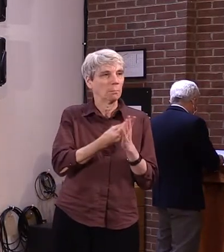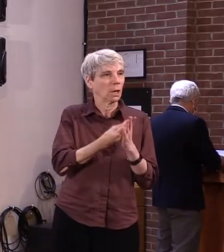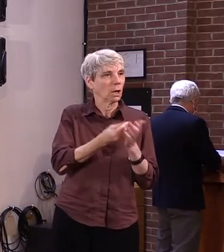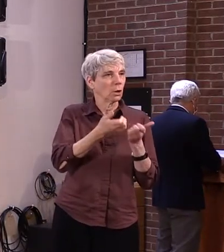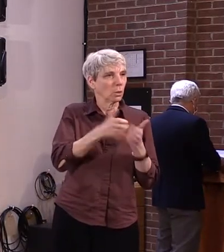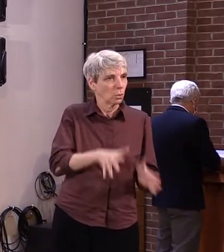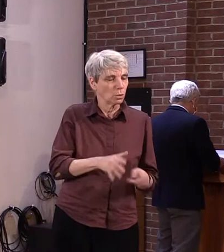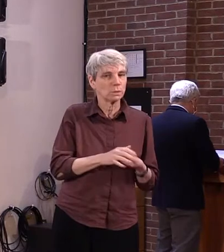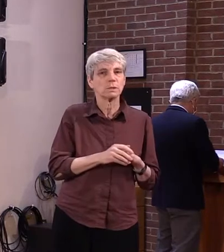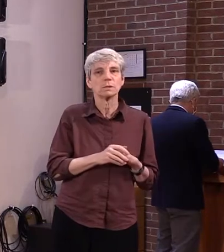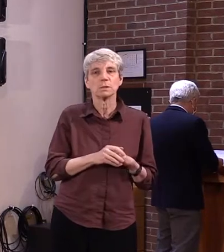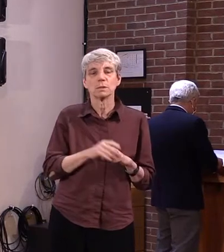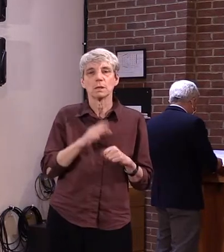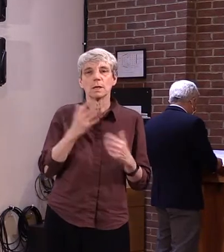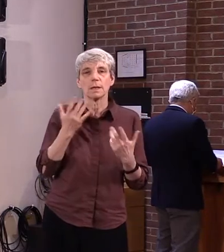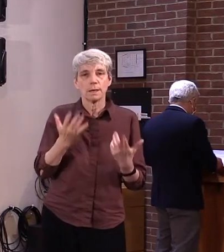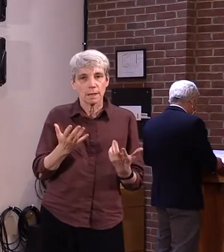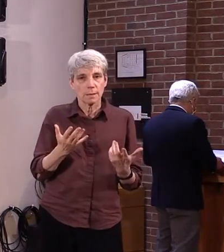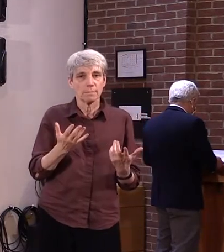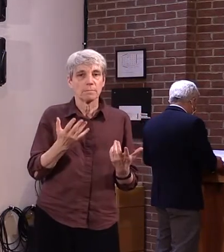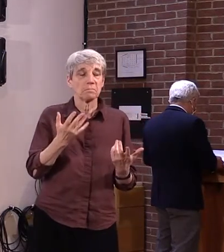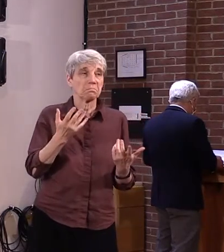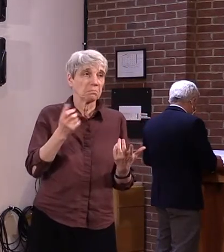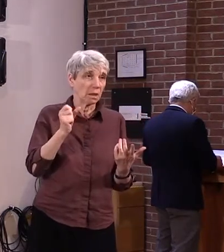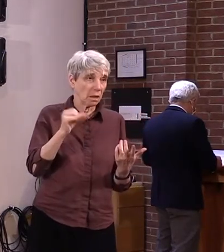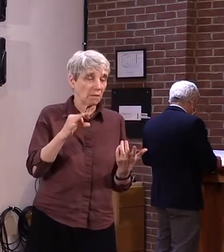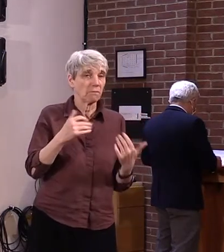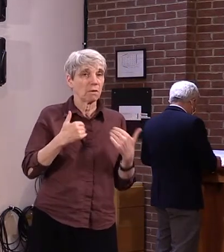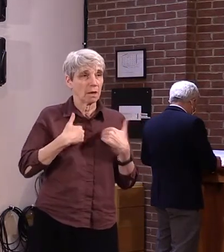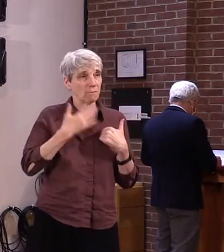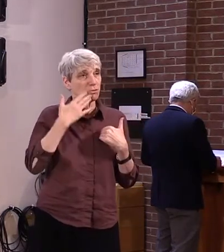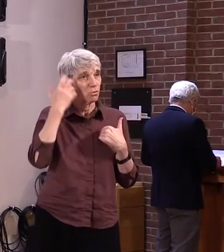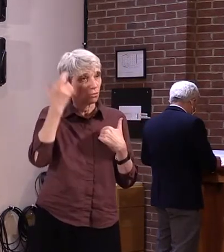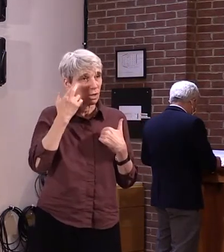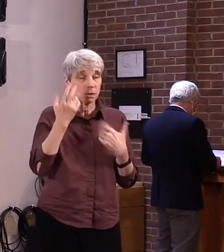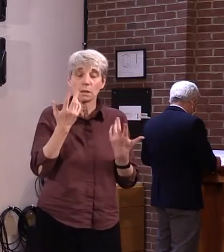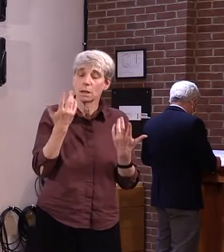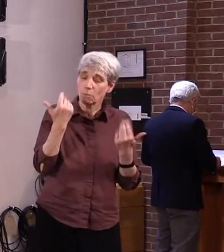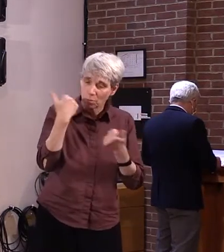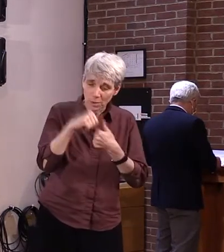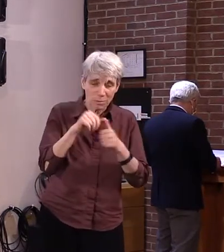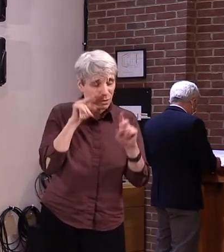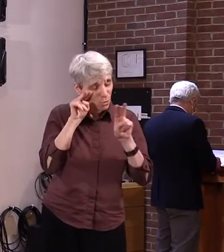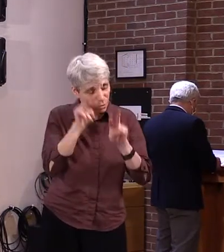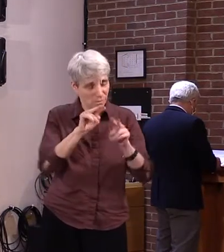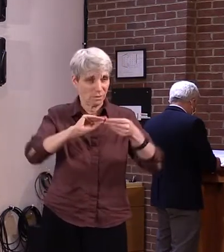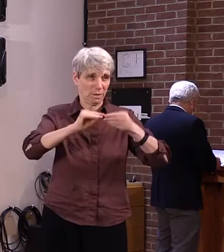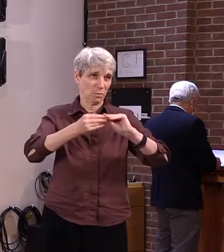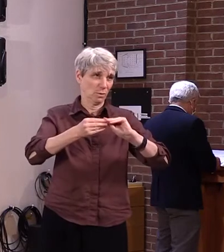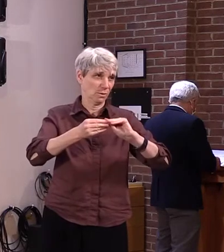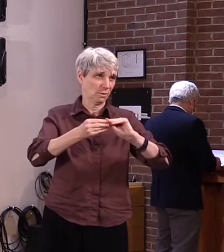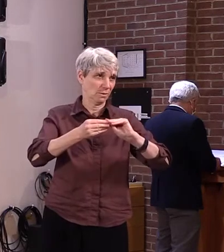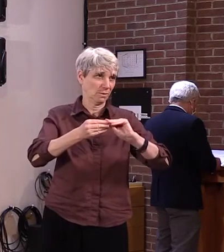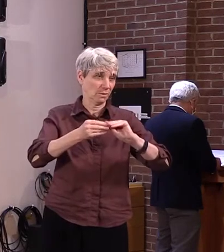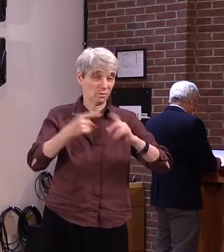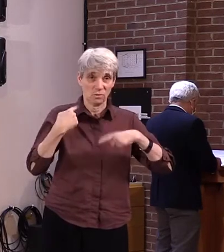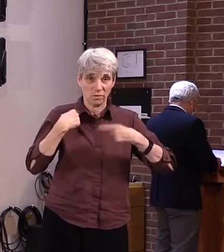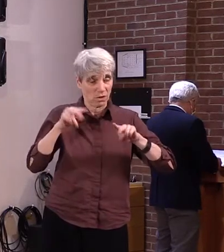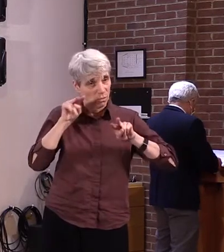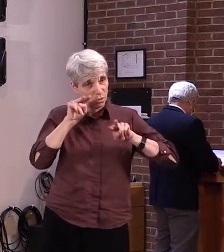public health standpoint, you know, I think, again, you watch the data closely. So watching the data to this